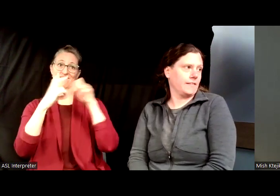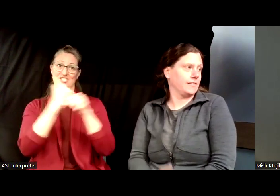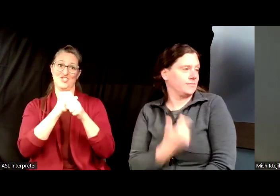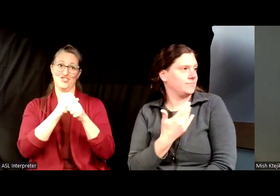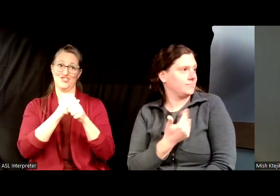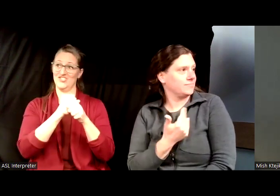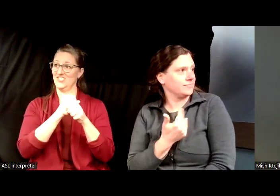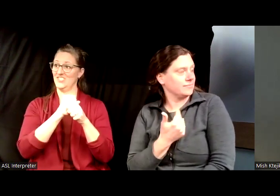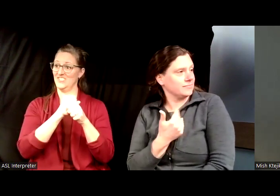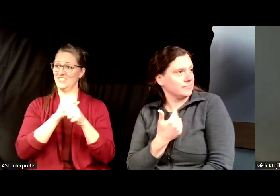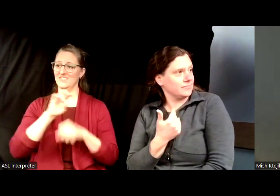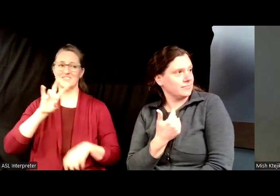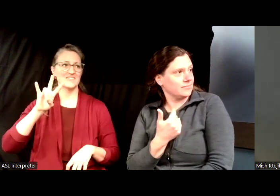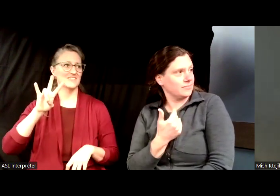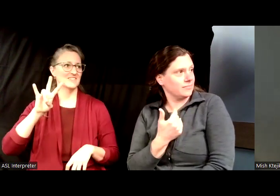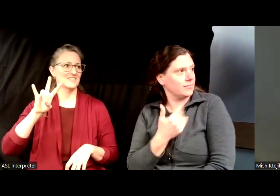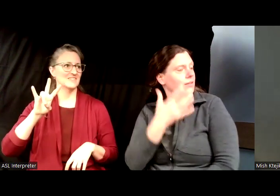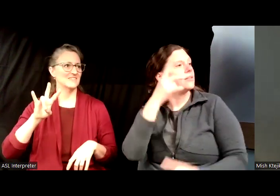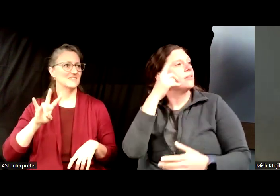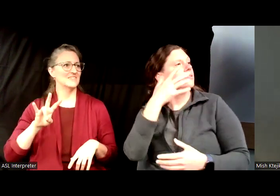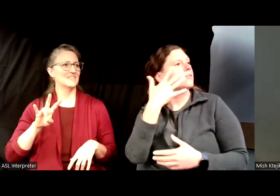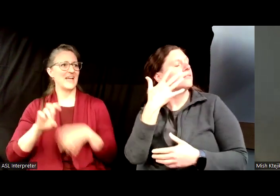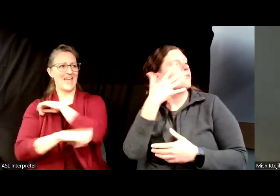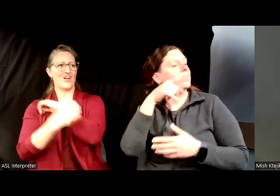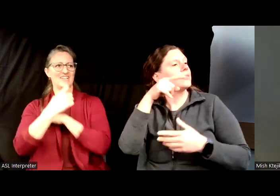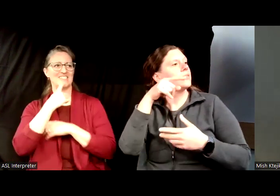This is Eric. I thought it was 7 years.